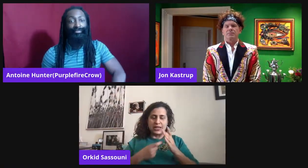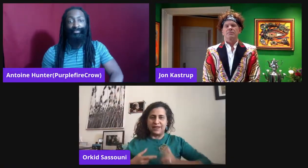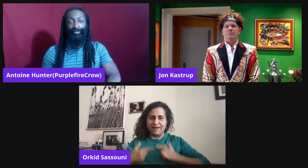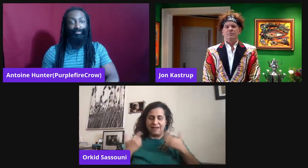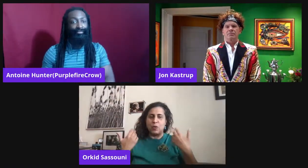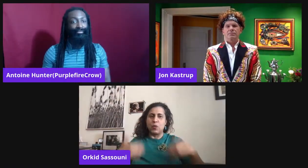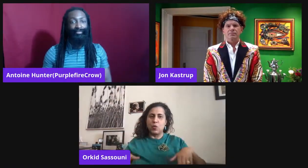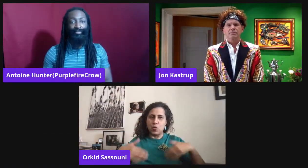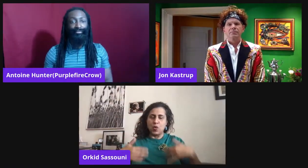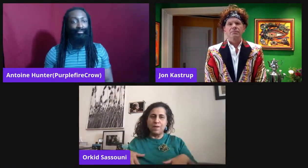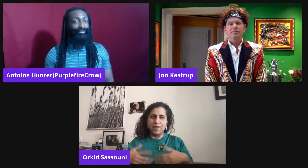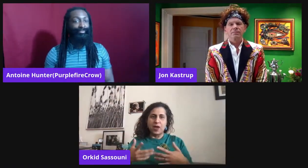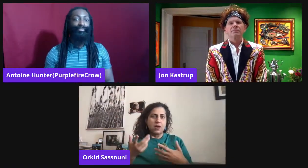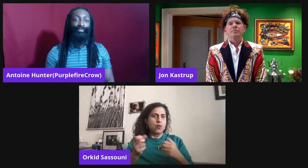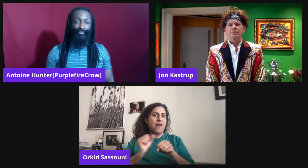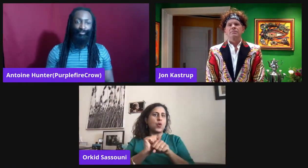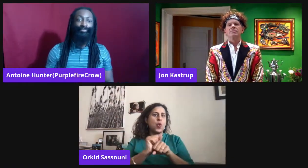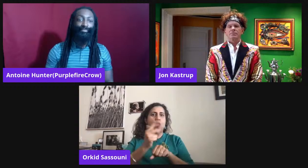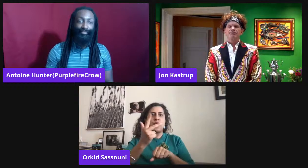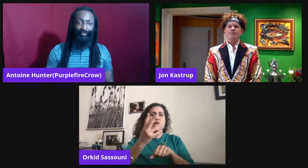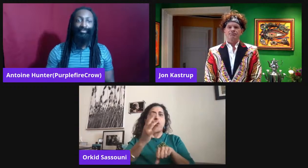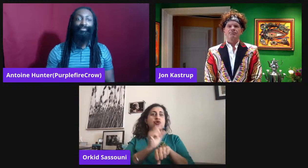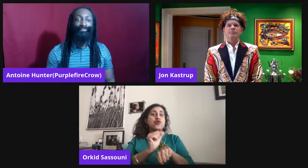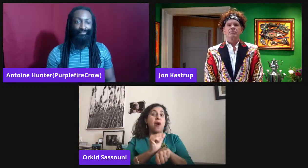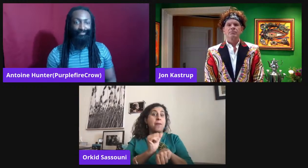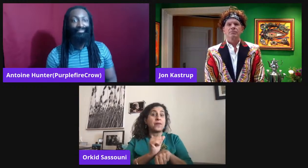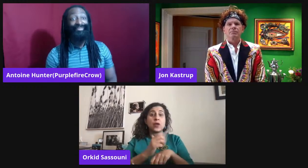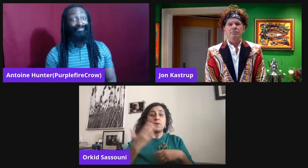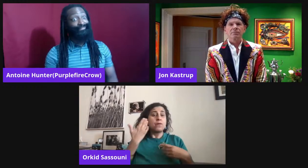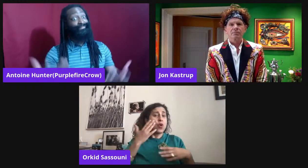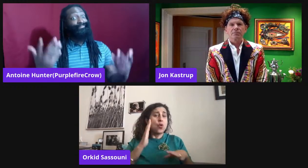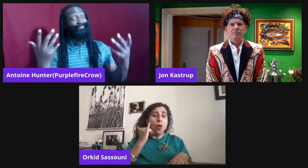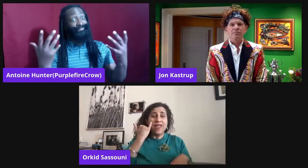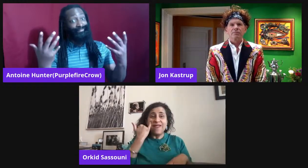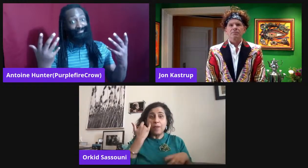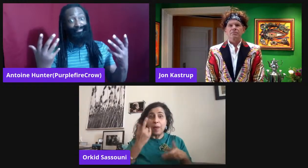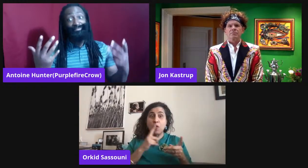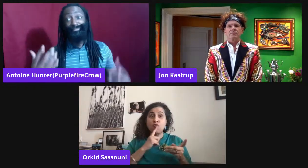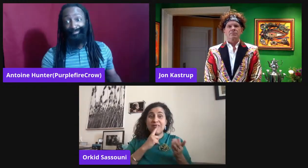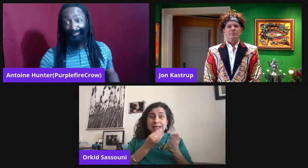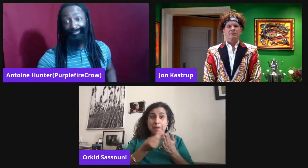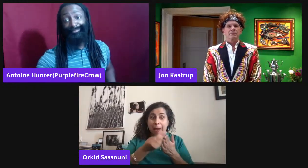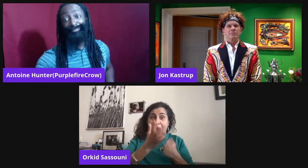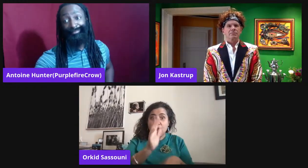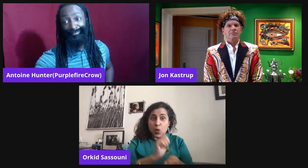It's the cost of living has skyrocketed. You know, we're working 3 and 4 jobs.